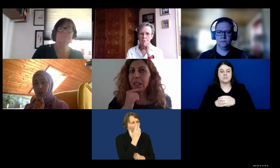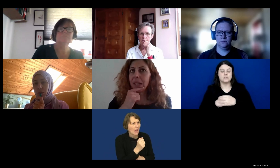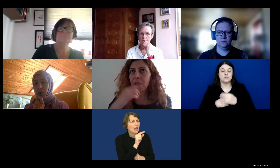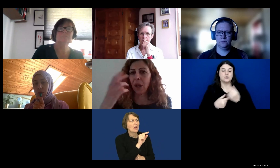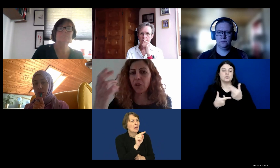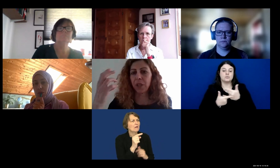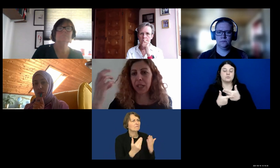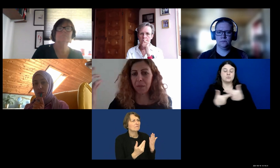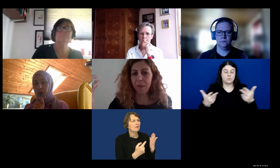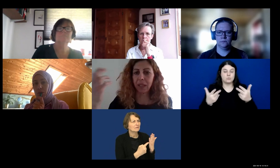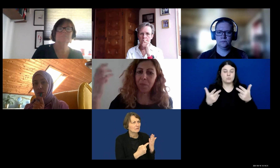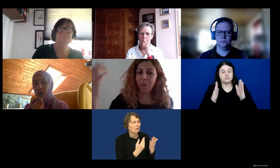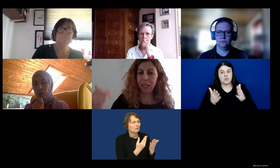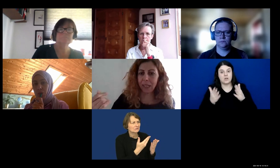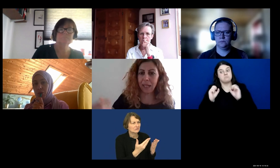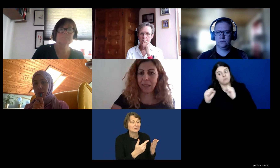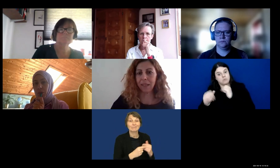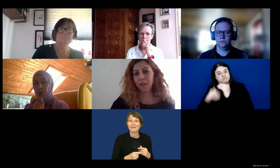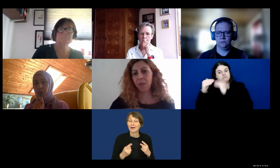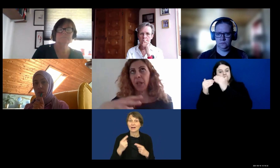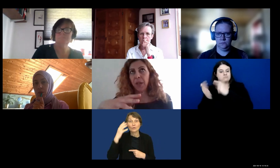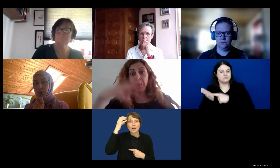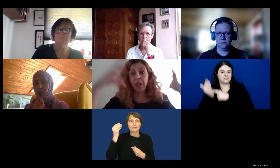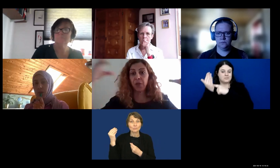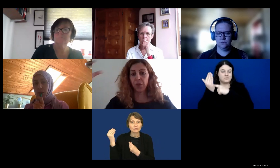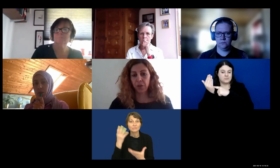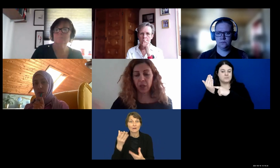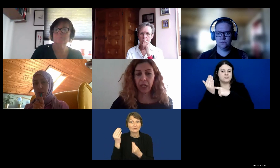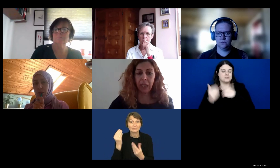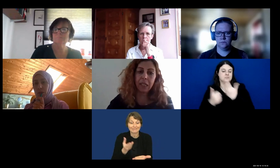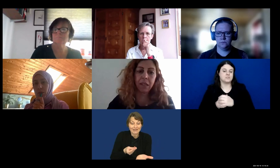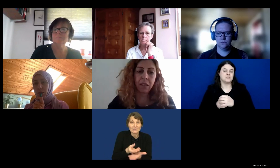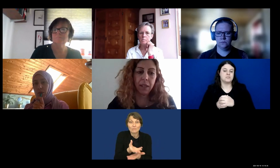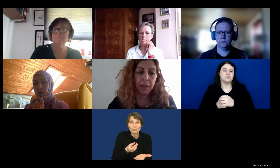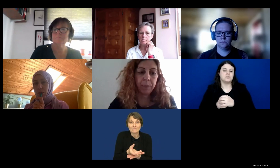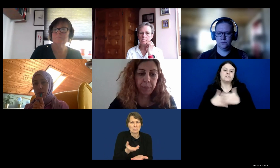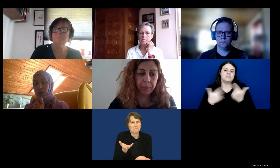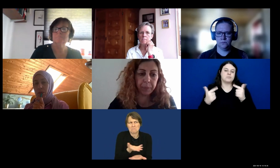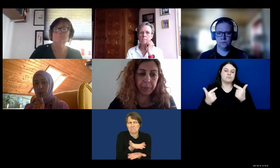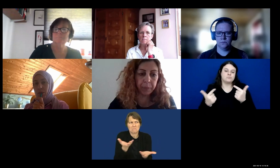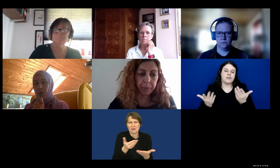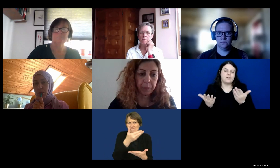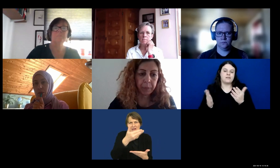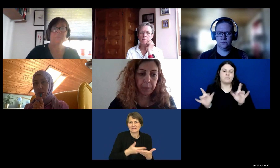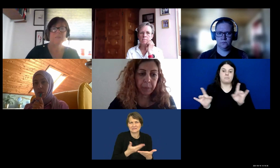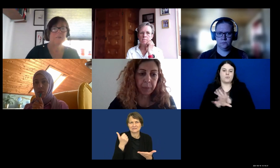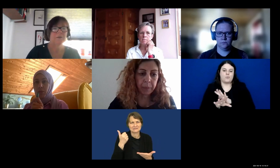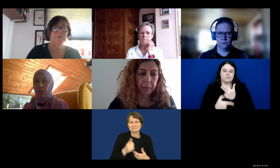nothing structured and systematic by the state in terms of kind of a resource list.